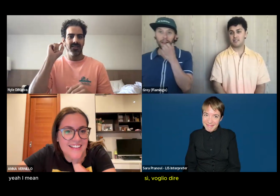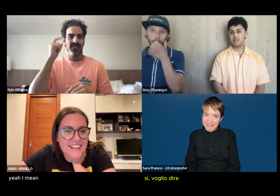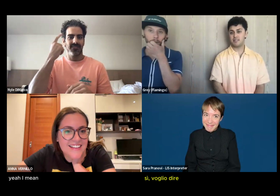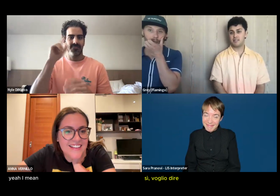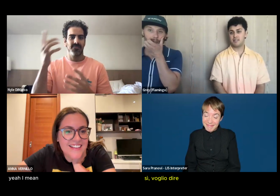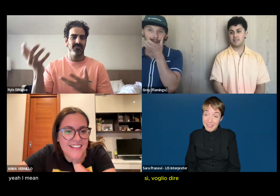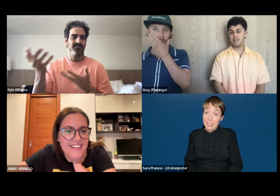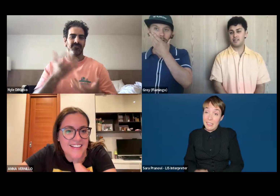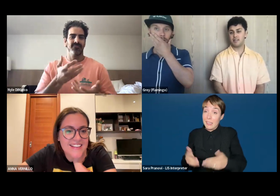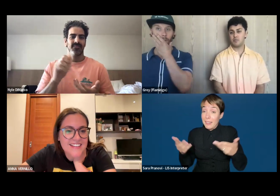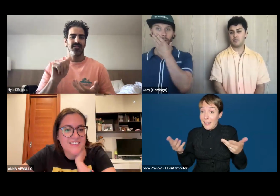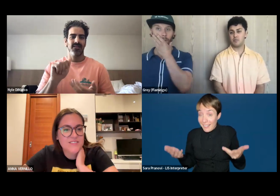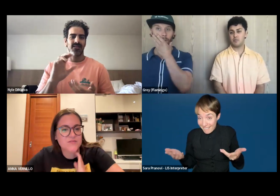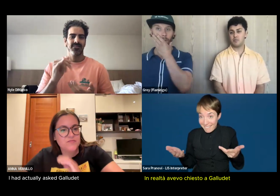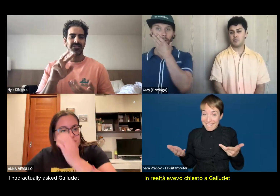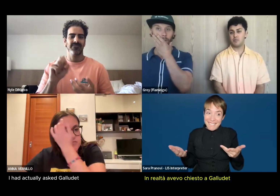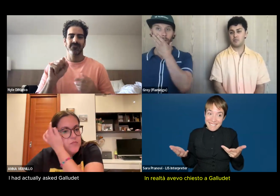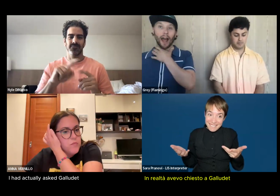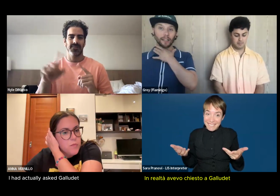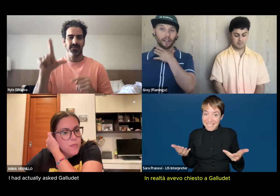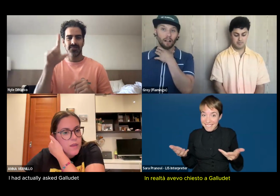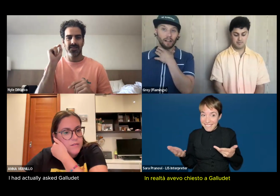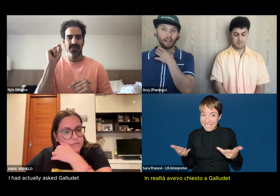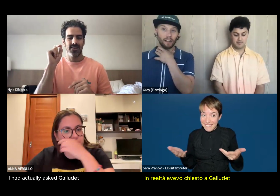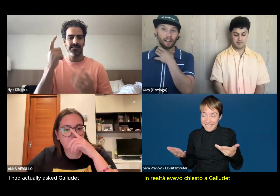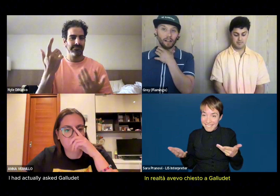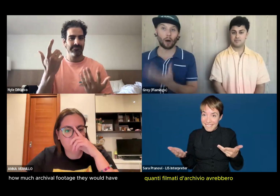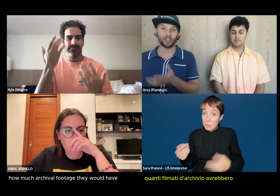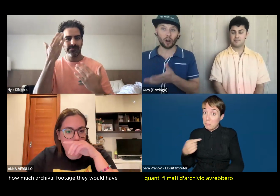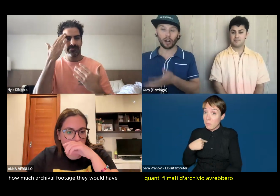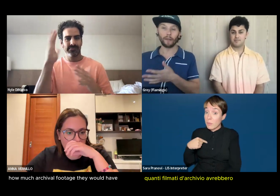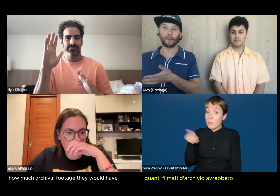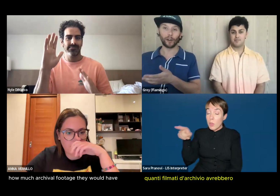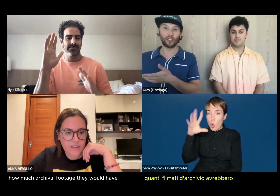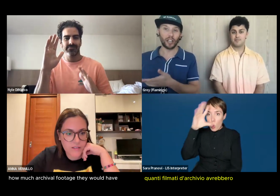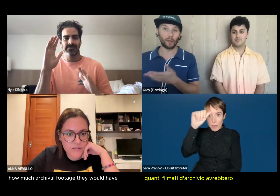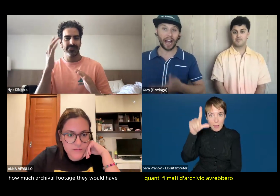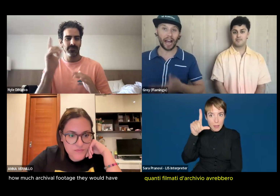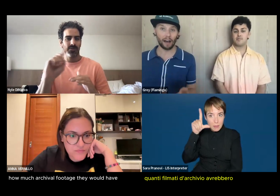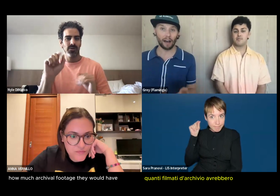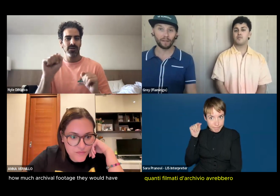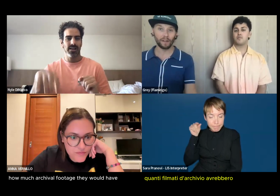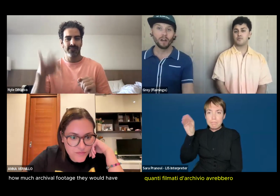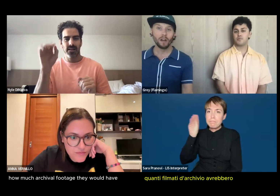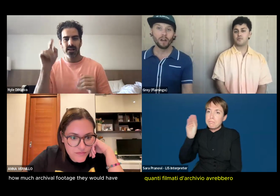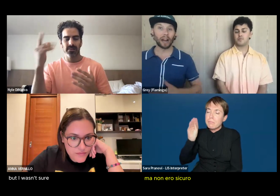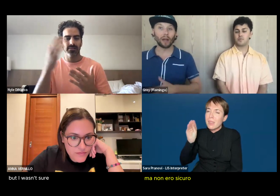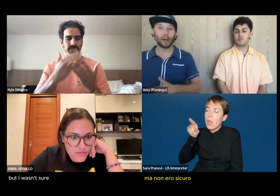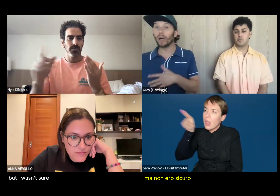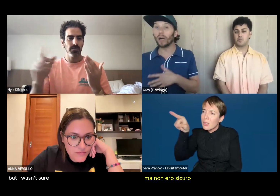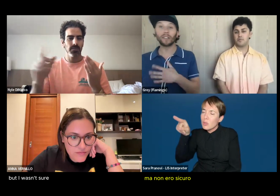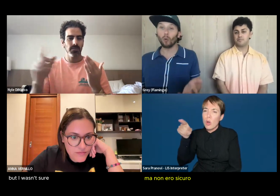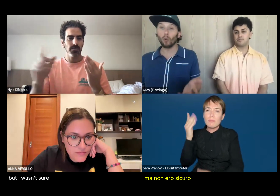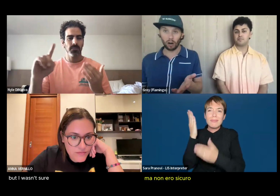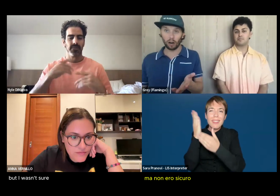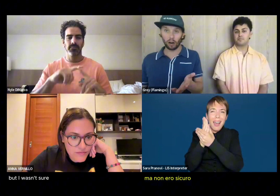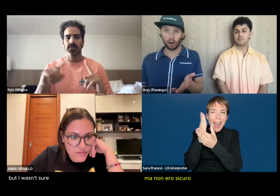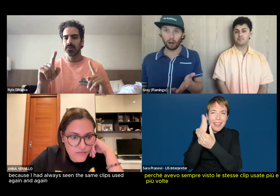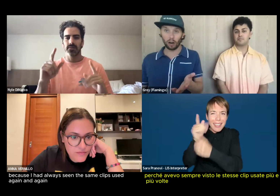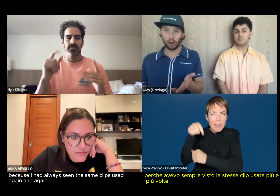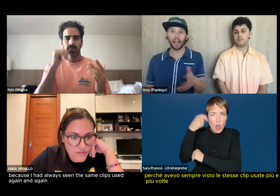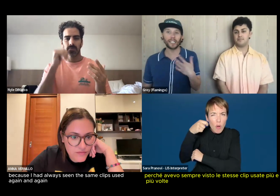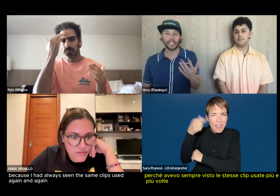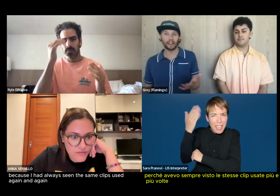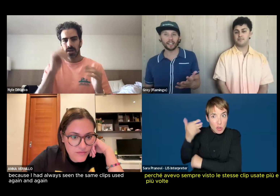Yeah, I mean, I had actually asked Gallaudet how much archival footage they would have, but I wasn't